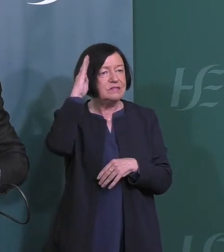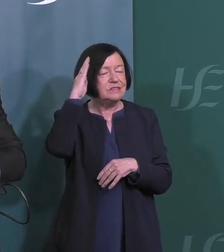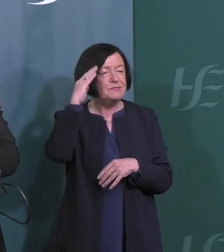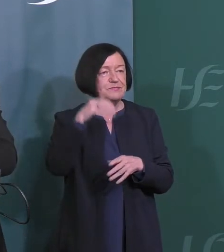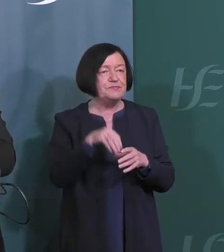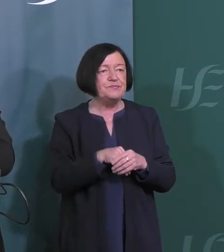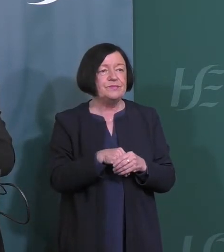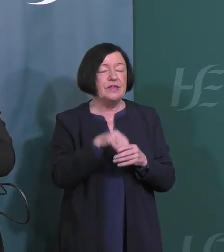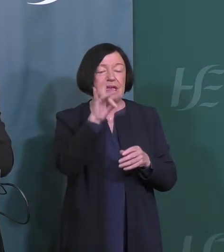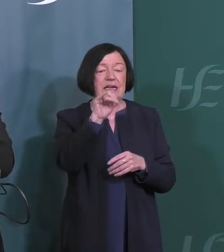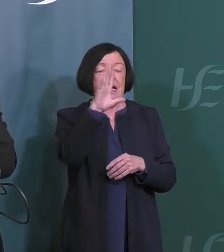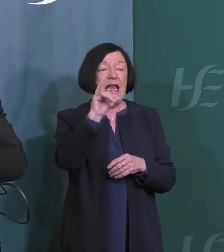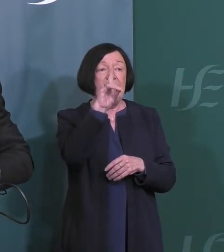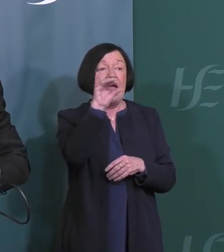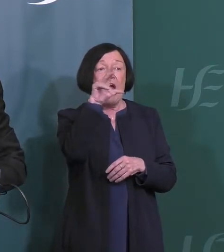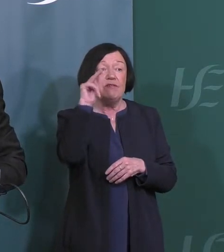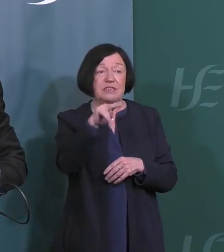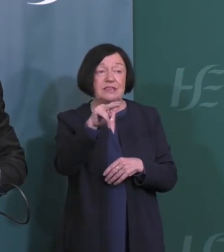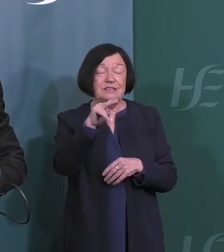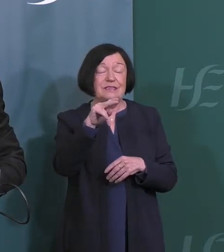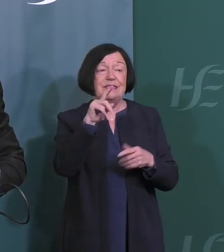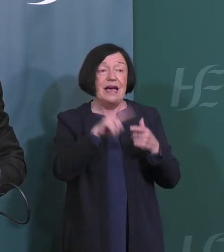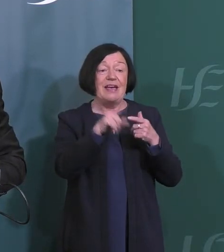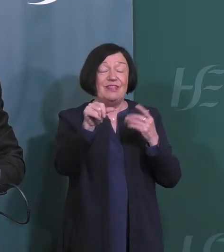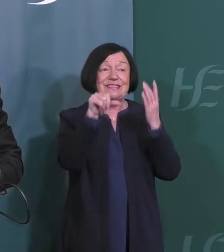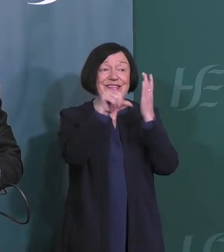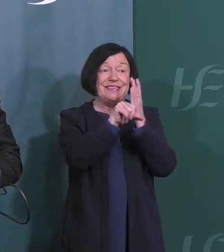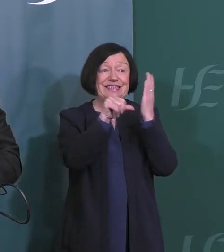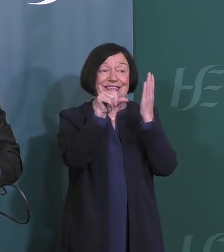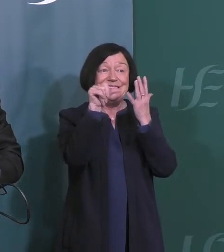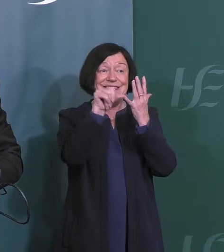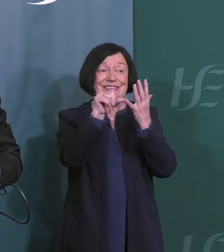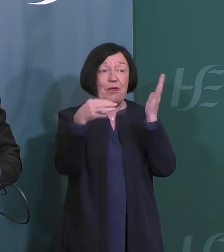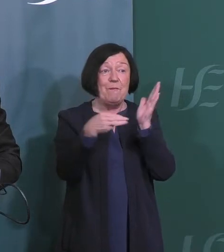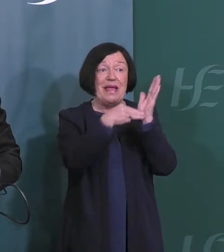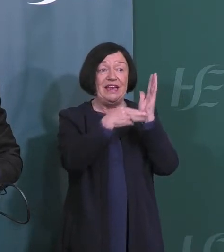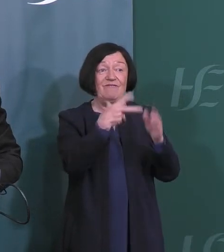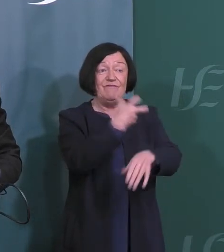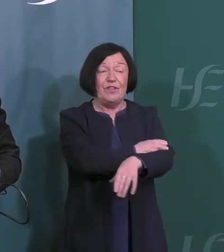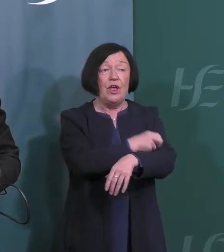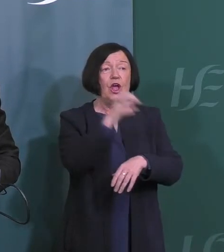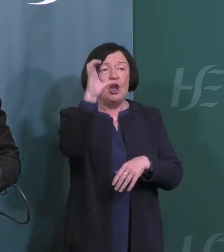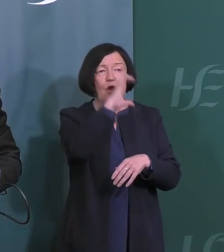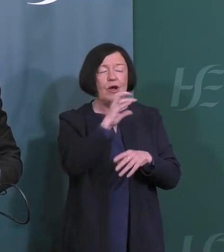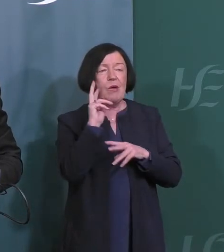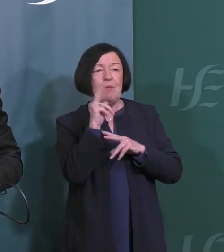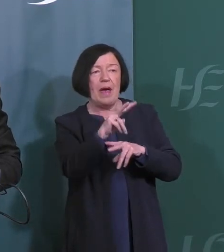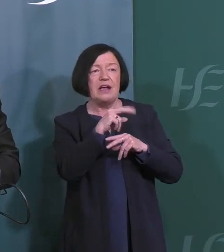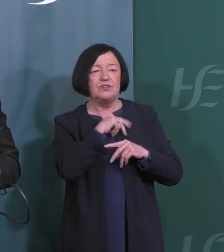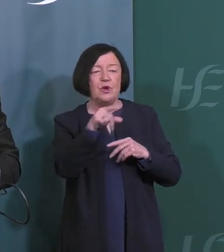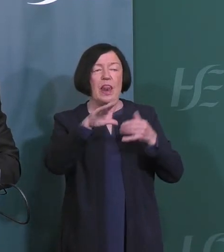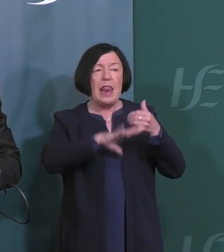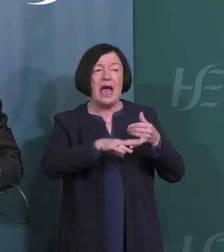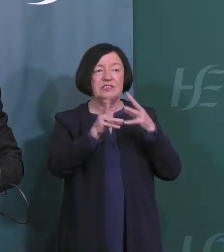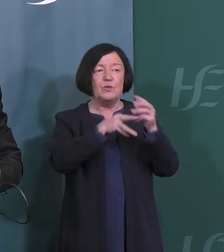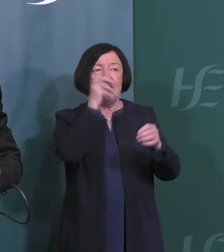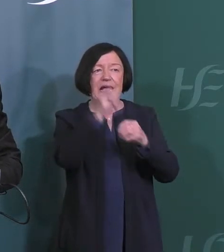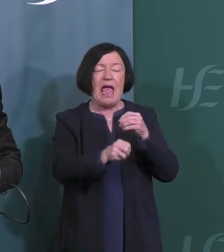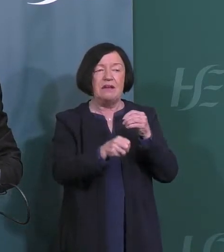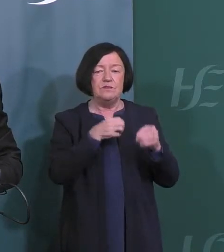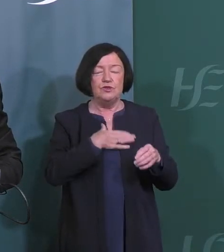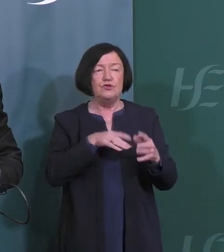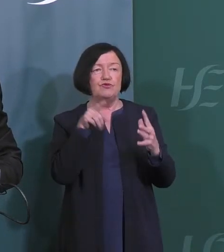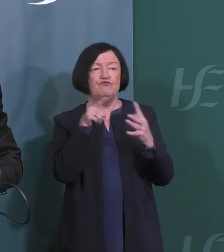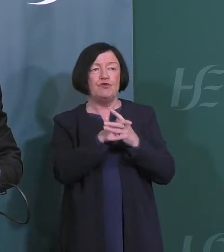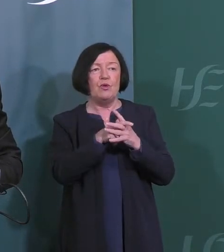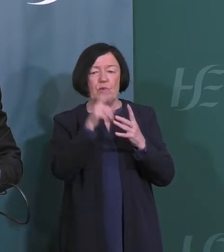overall, with Kelly Harrington and indeed the 6 millionth vaccine. Just looking back to the last weekend we've just been through,